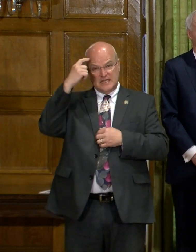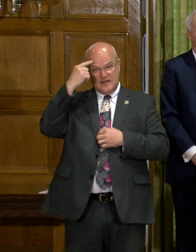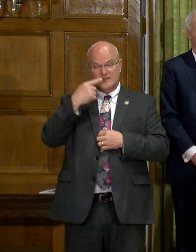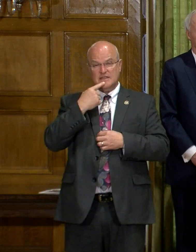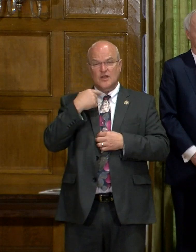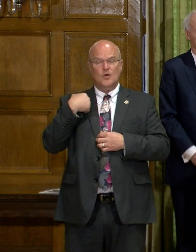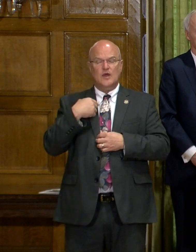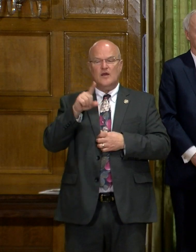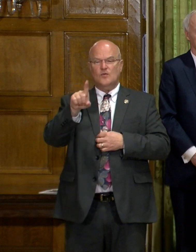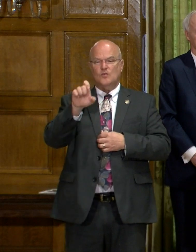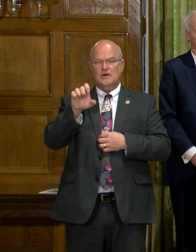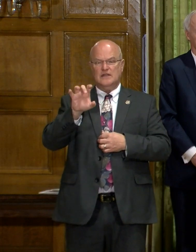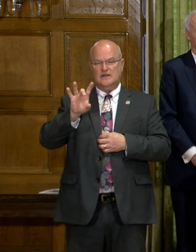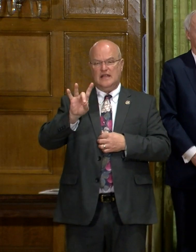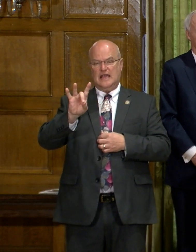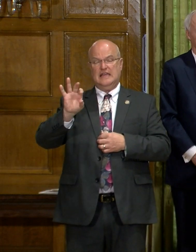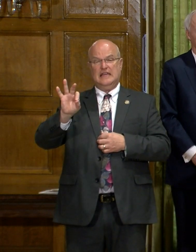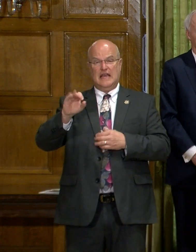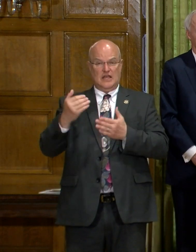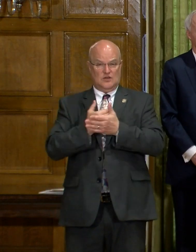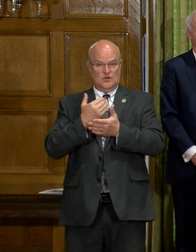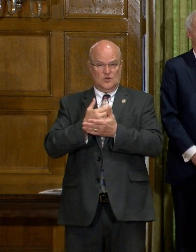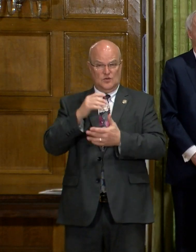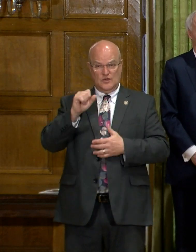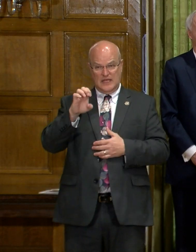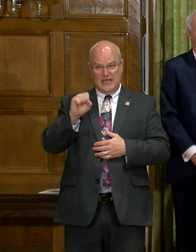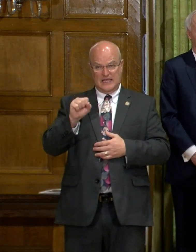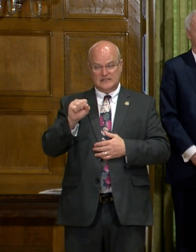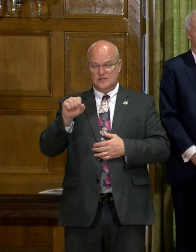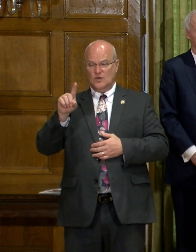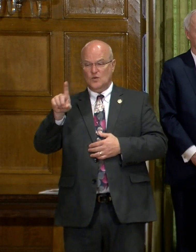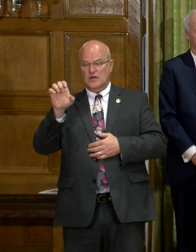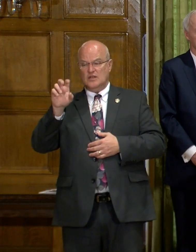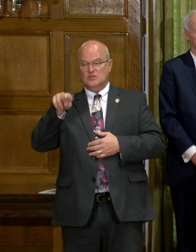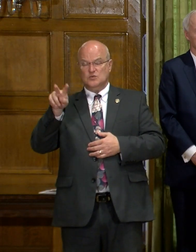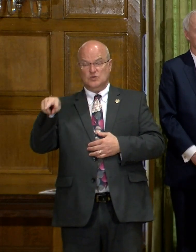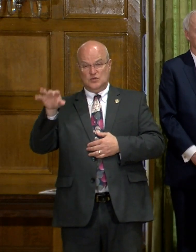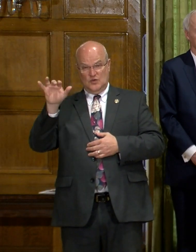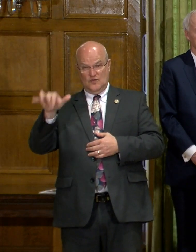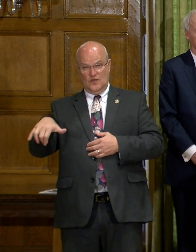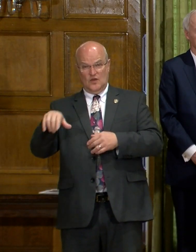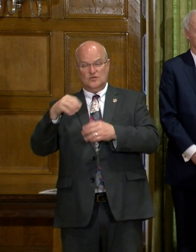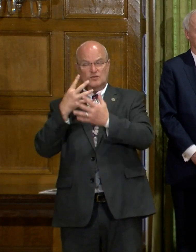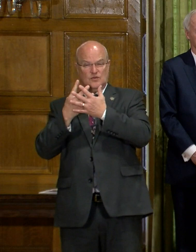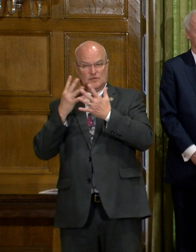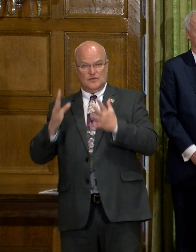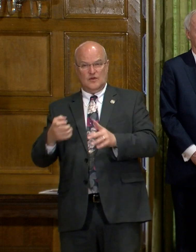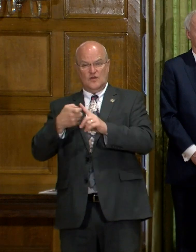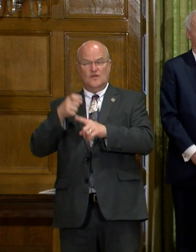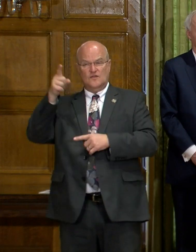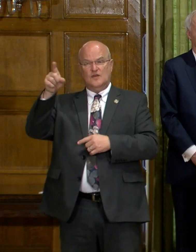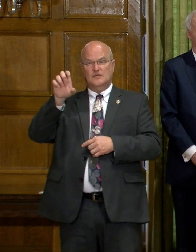has mentioned, we have 189 new cases. 122 of those are inmates from the Cummins